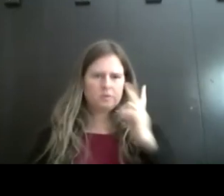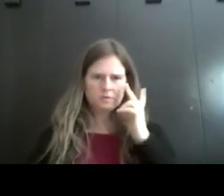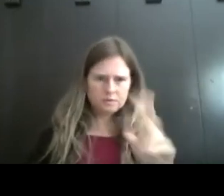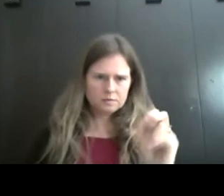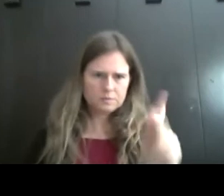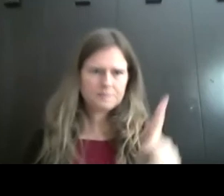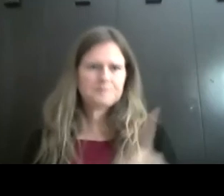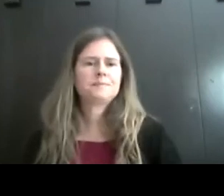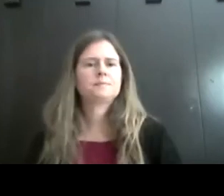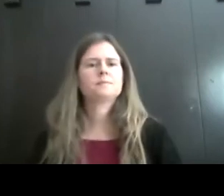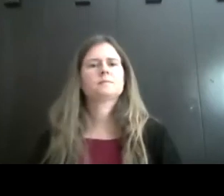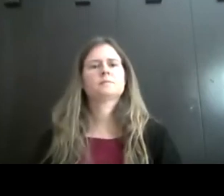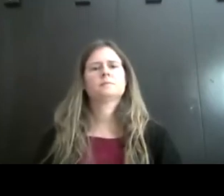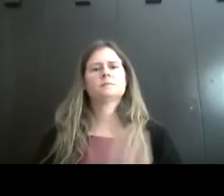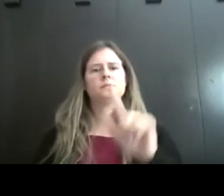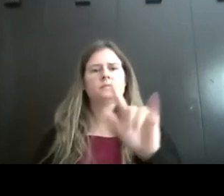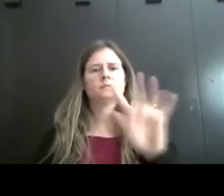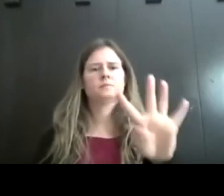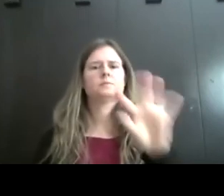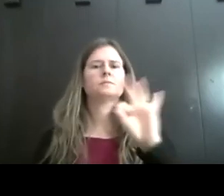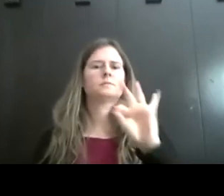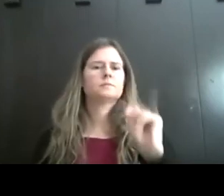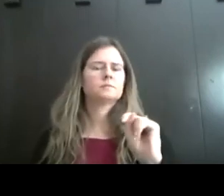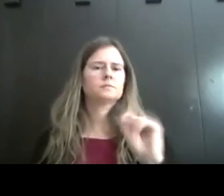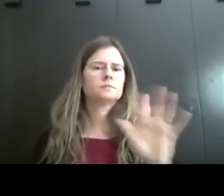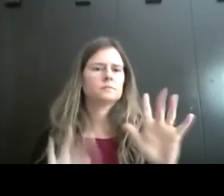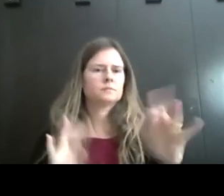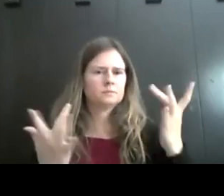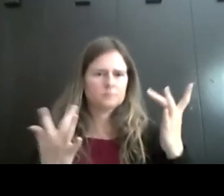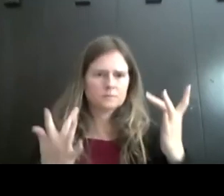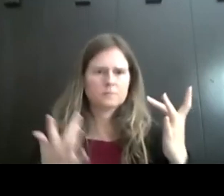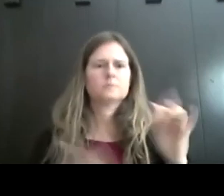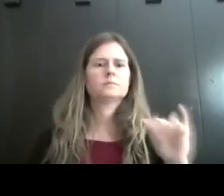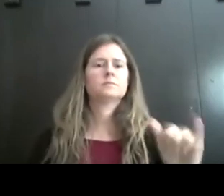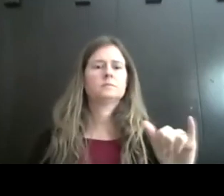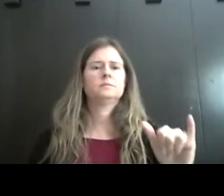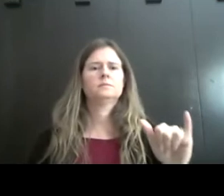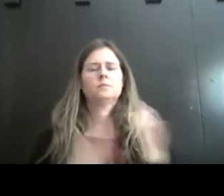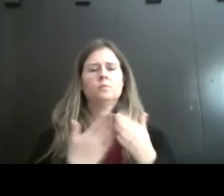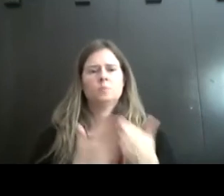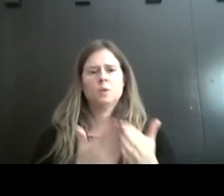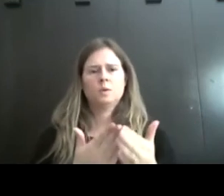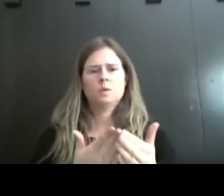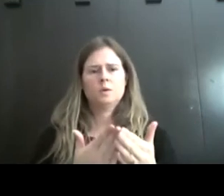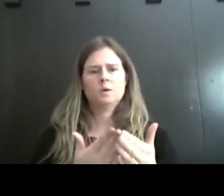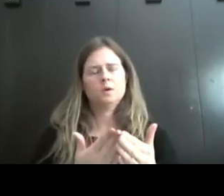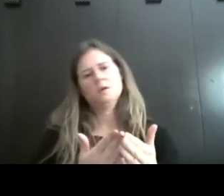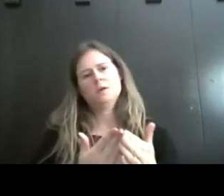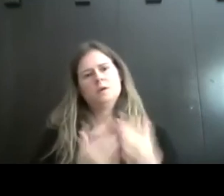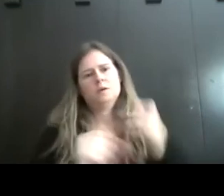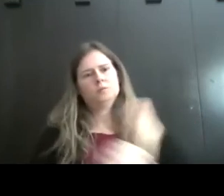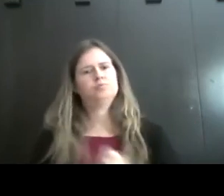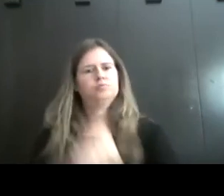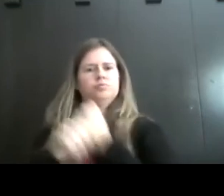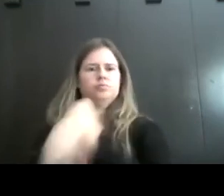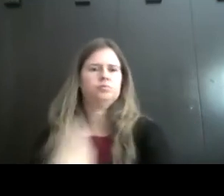But she's a lot lighter. The 24-footer Eliwiyun that made the first crossing in historic times.